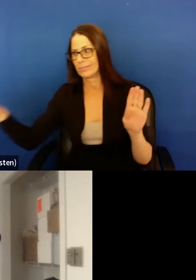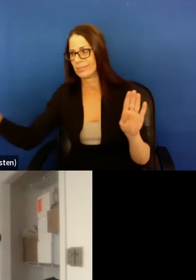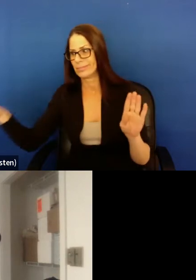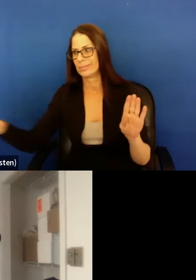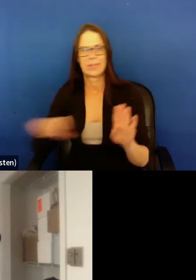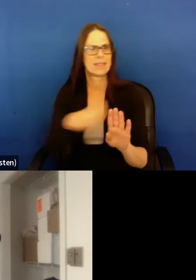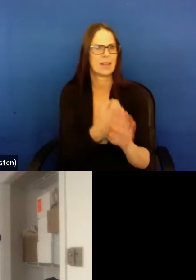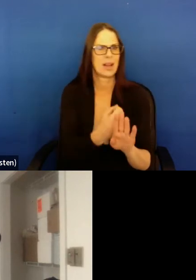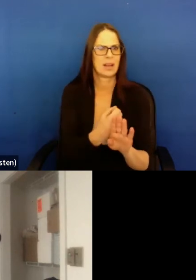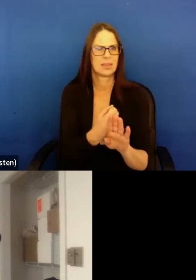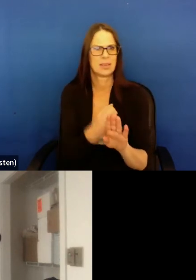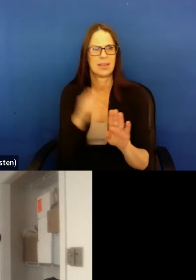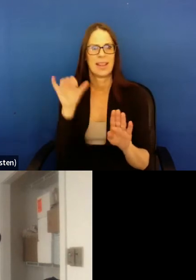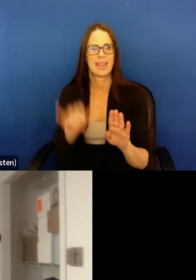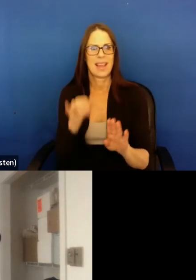won't work.